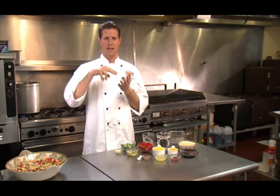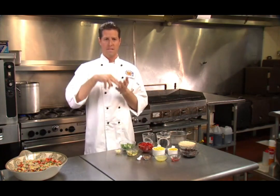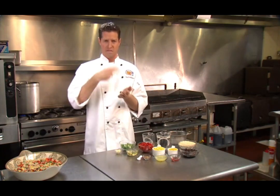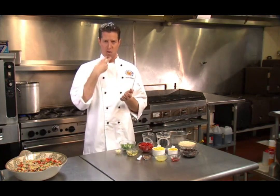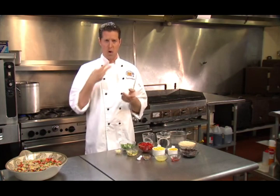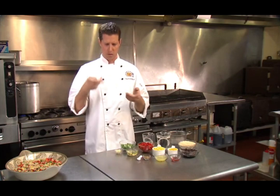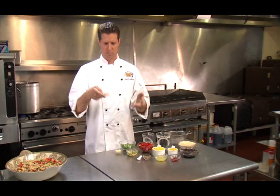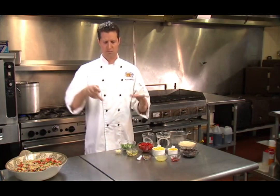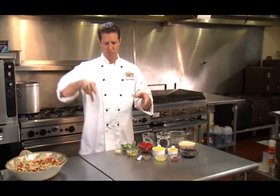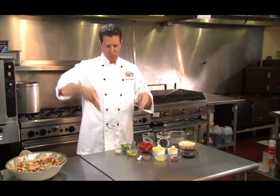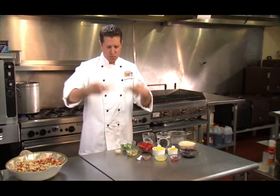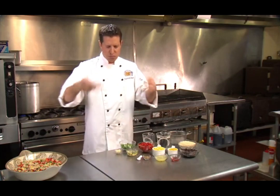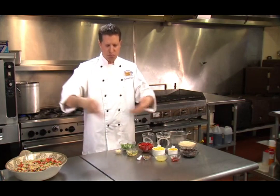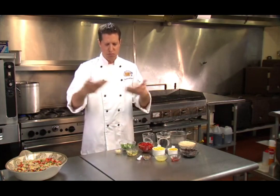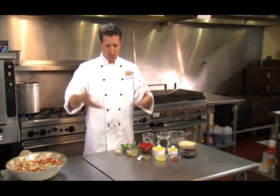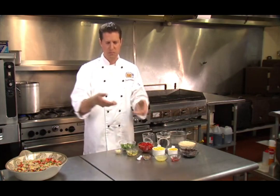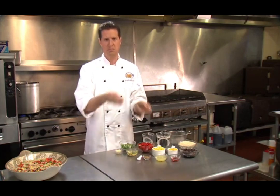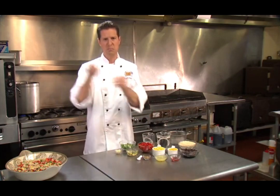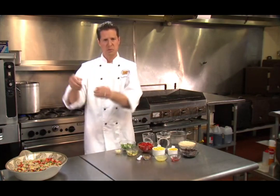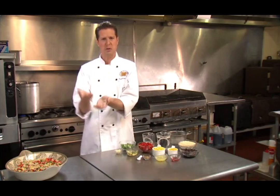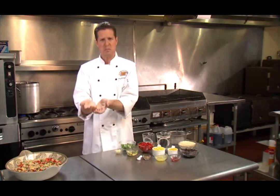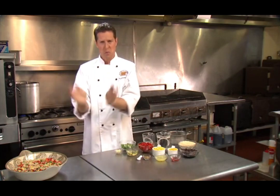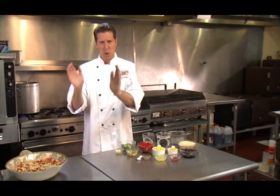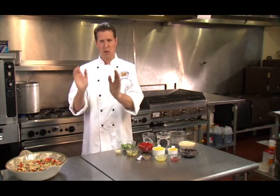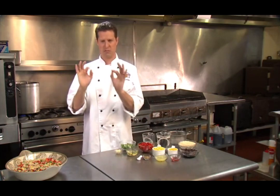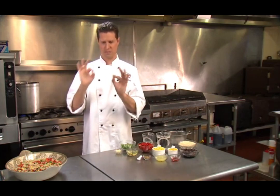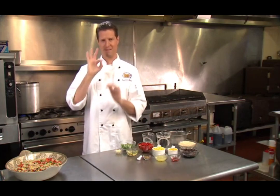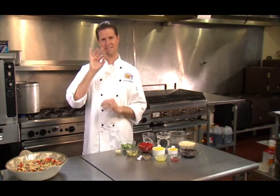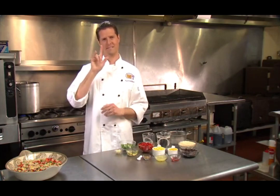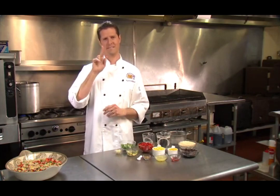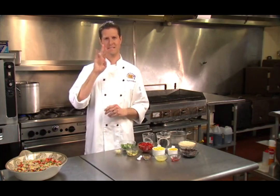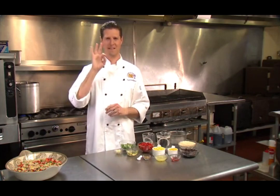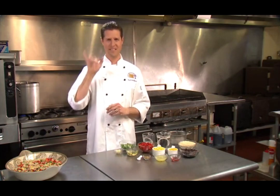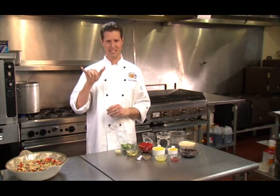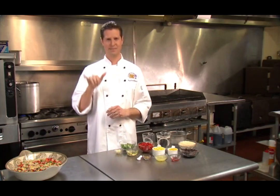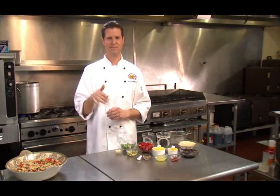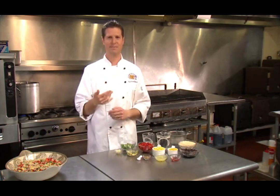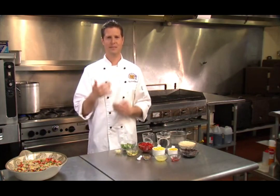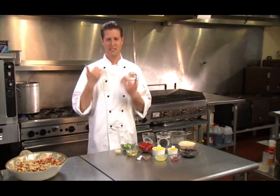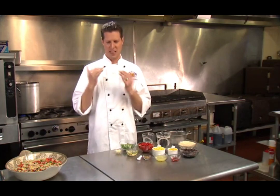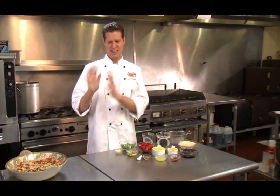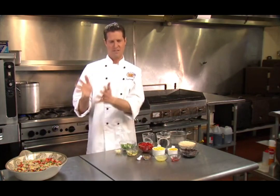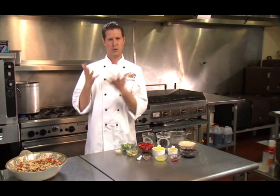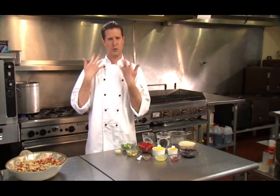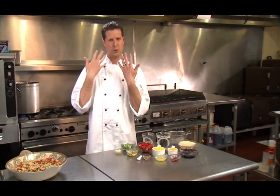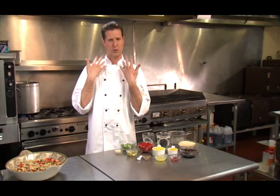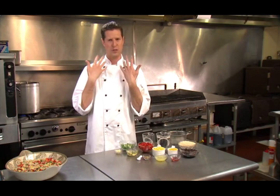Fluff the quinoa with a fork and transfer to a bowl and allow to cool.